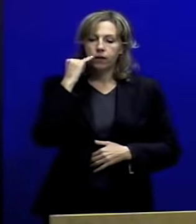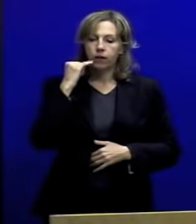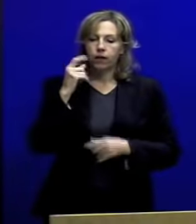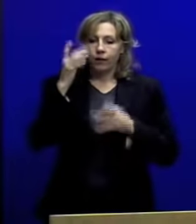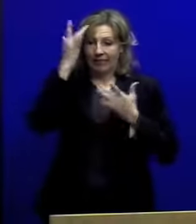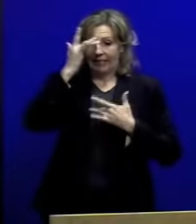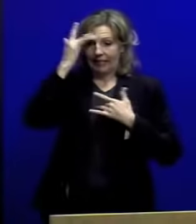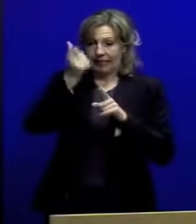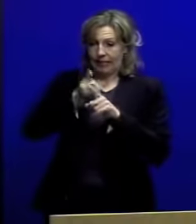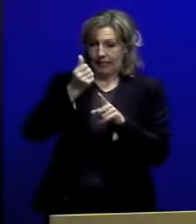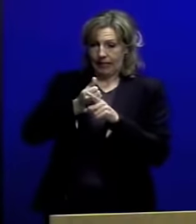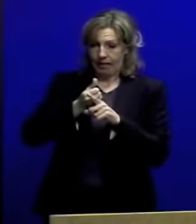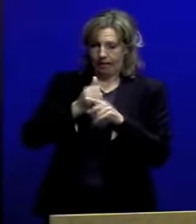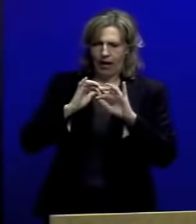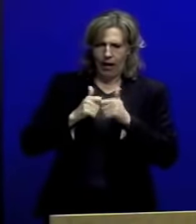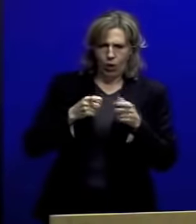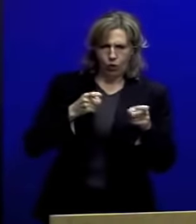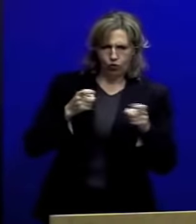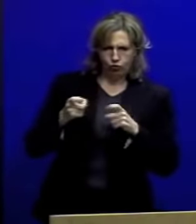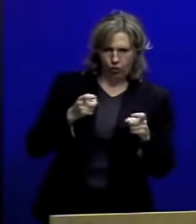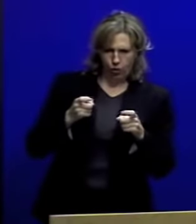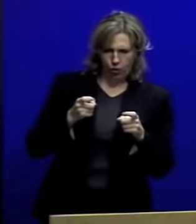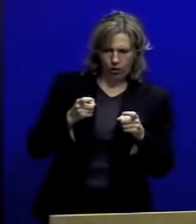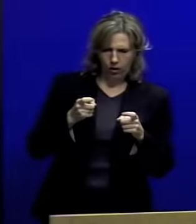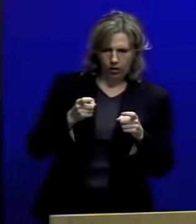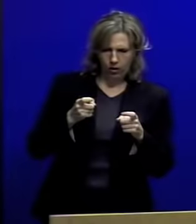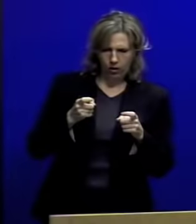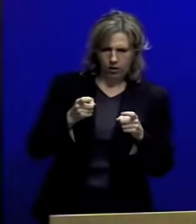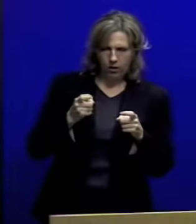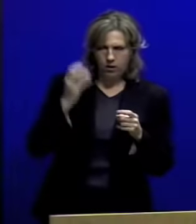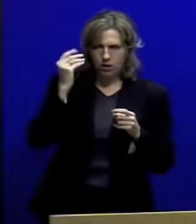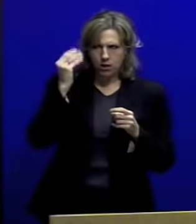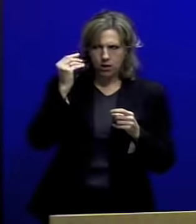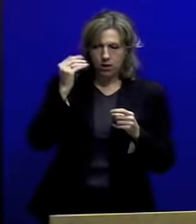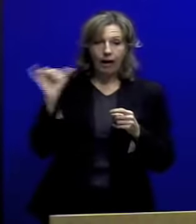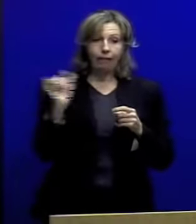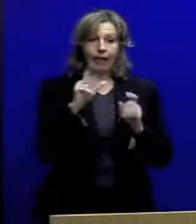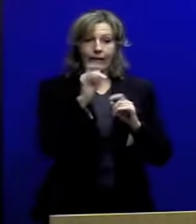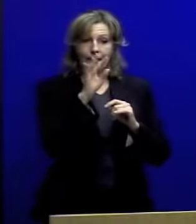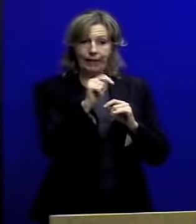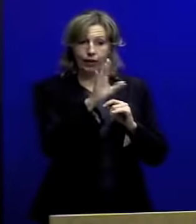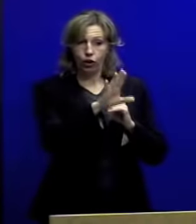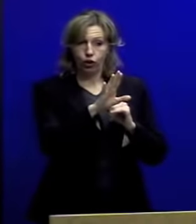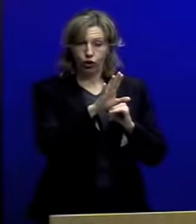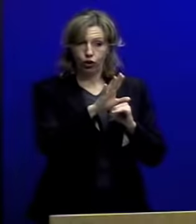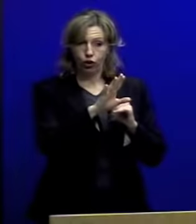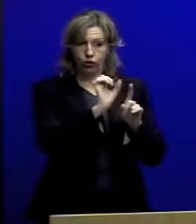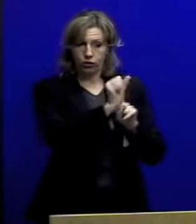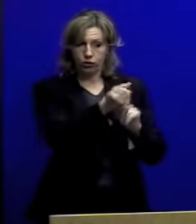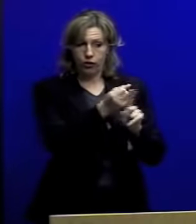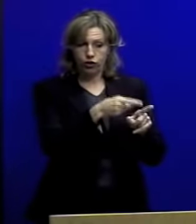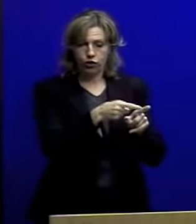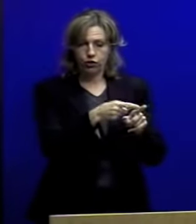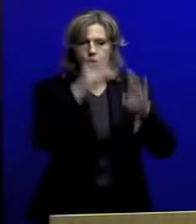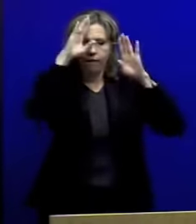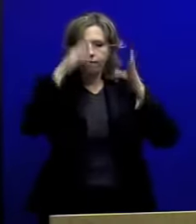for example, in Kit's place, where then the focus became on her comfort,